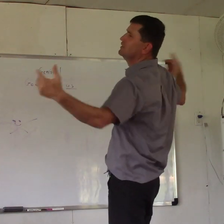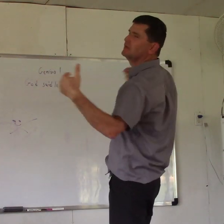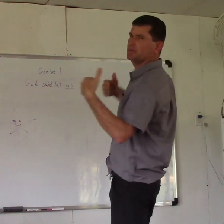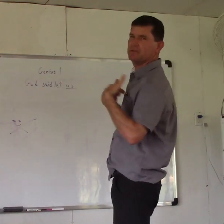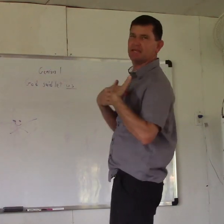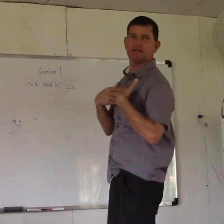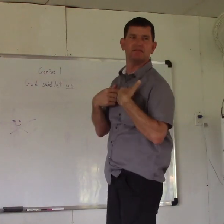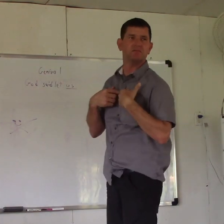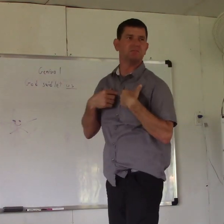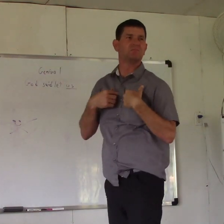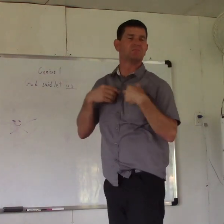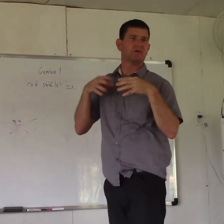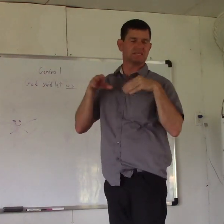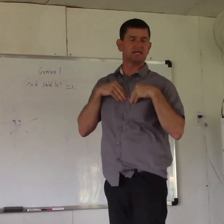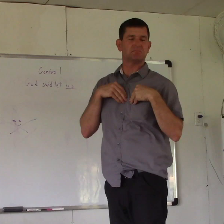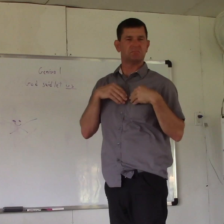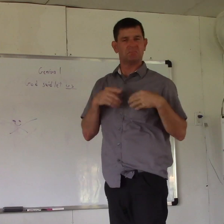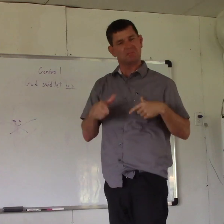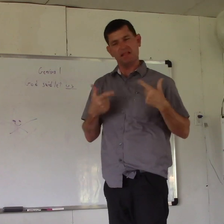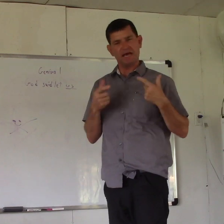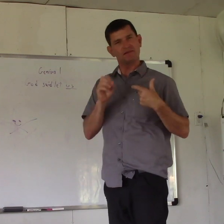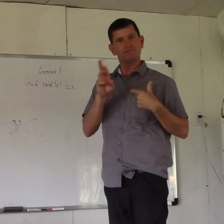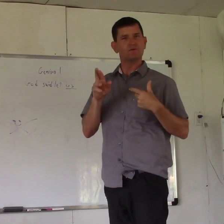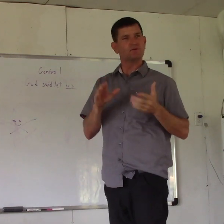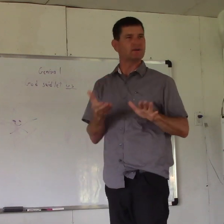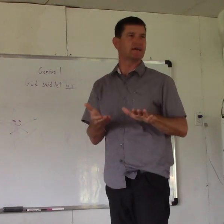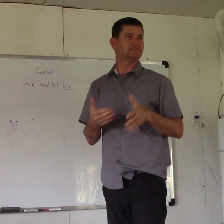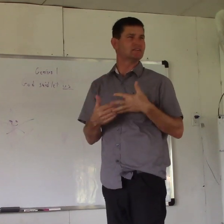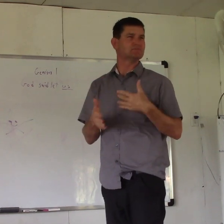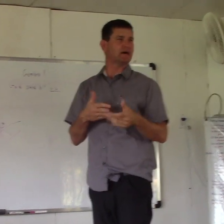and me, except alive or dead, it doesn't matter.